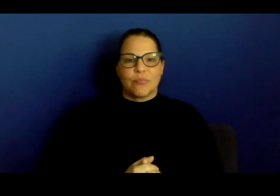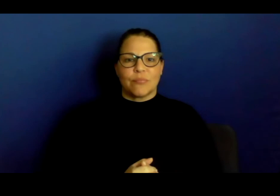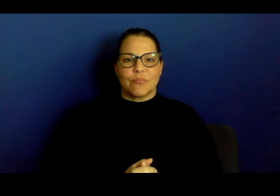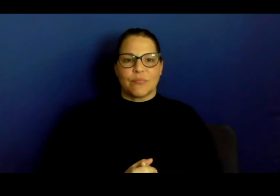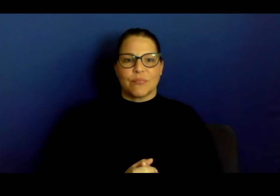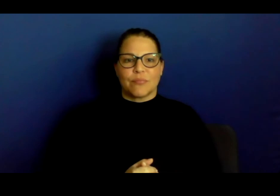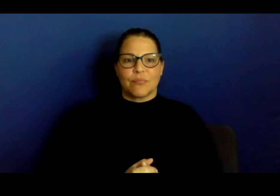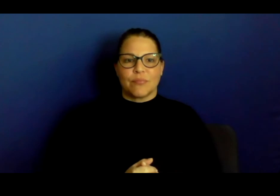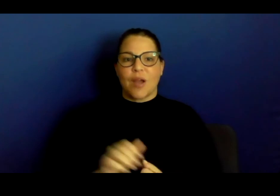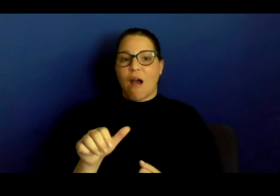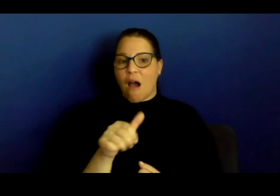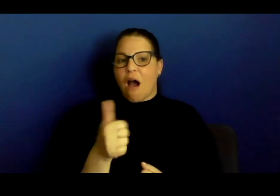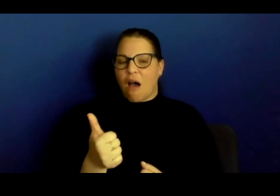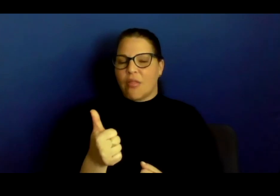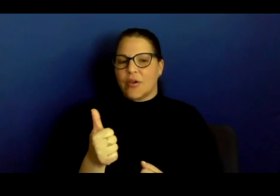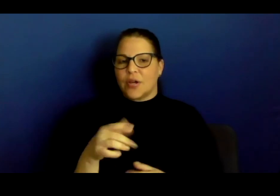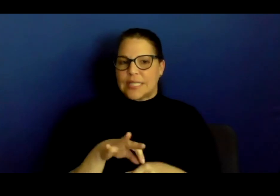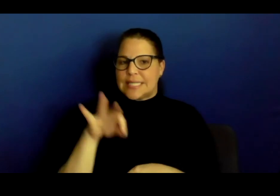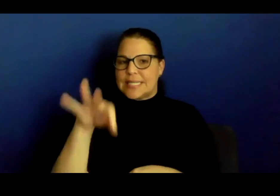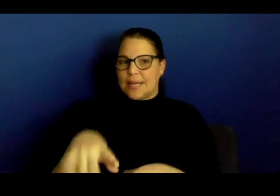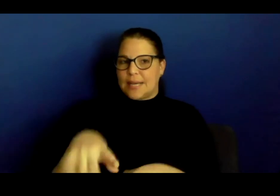The other one during the event is